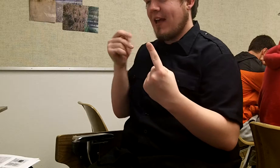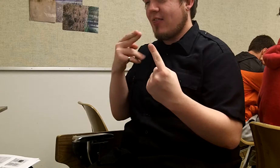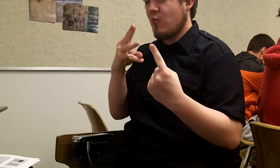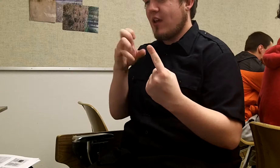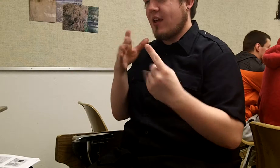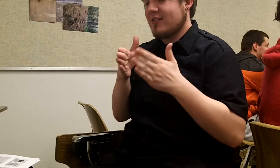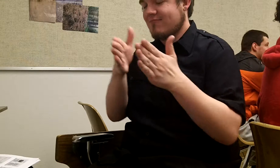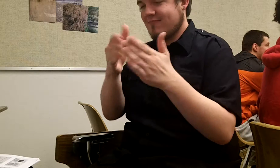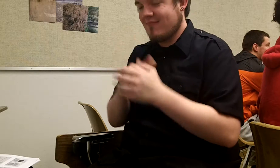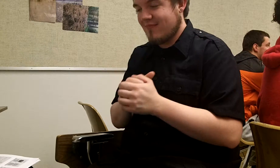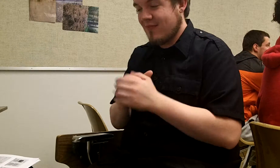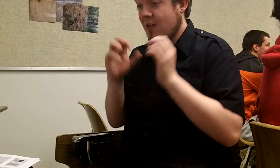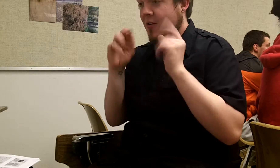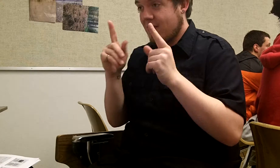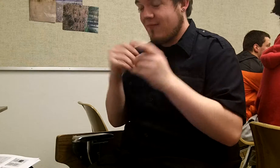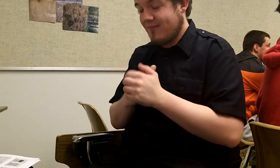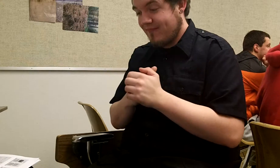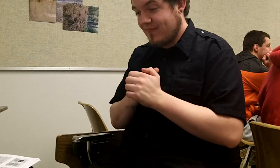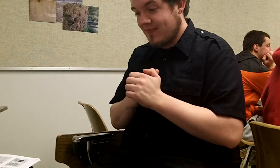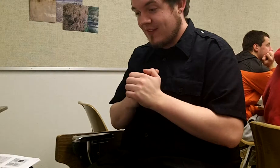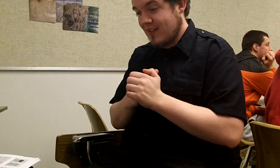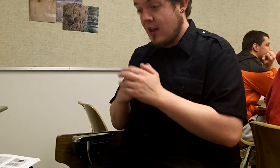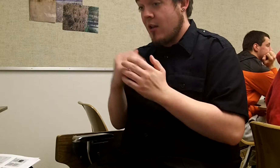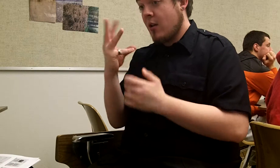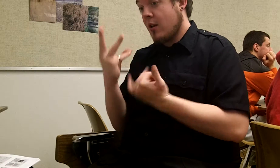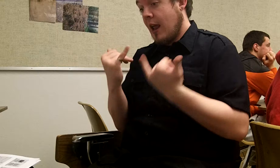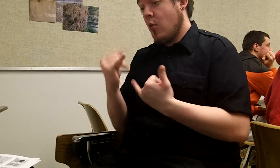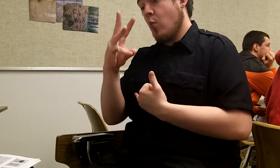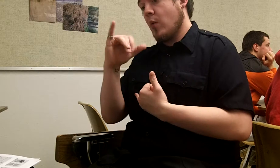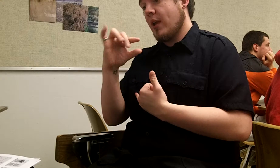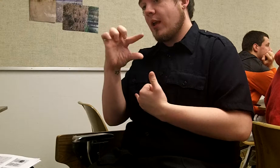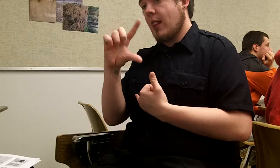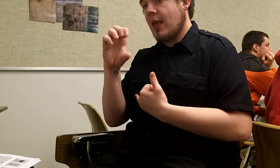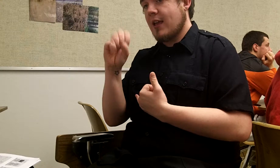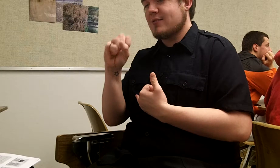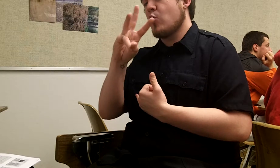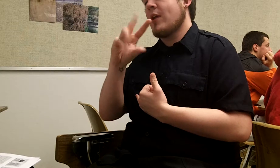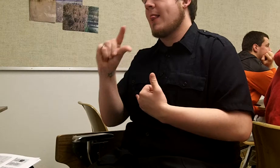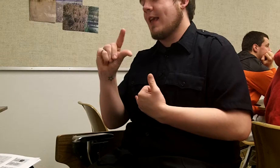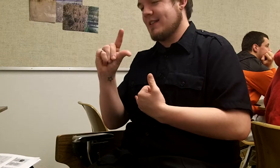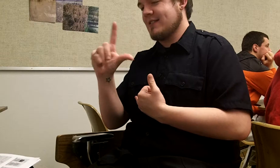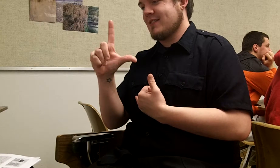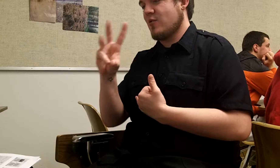All right. So wingless was the original gene that was discovered in